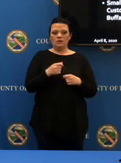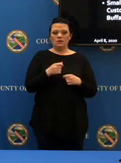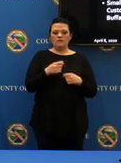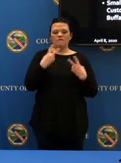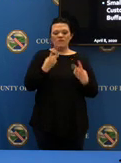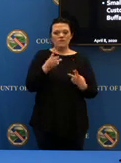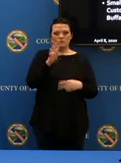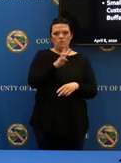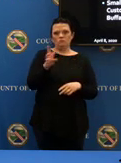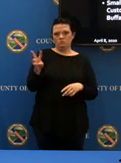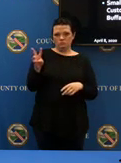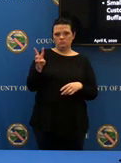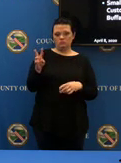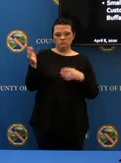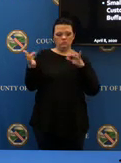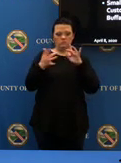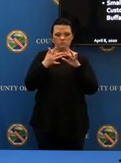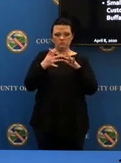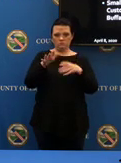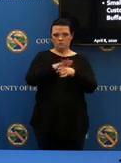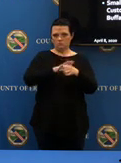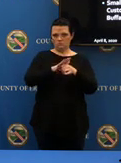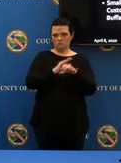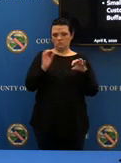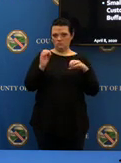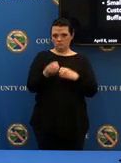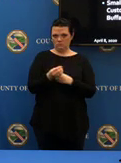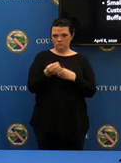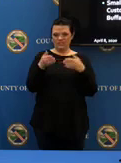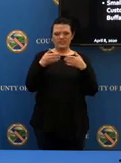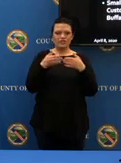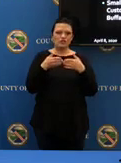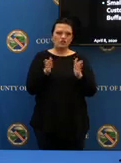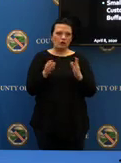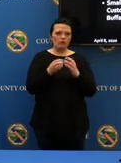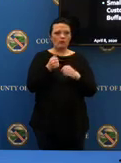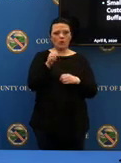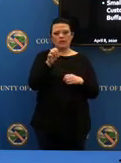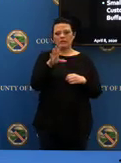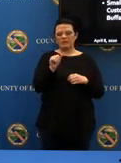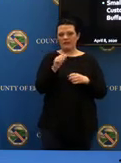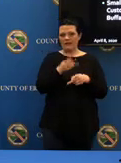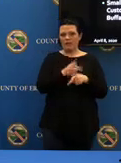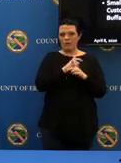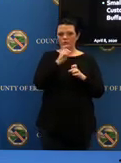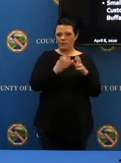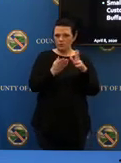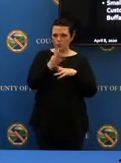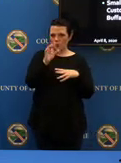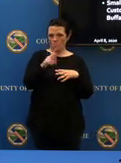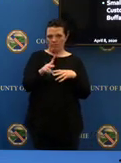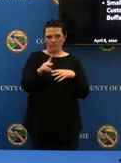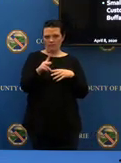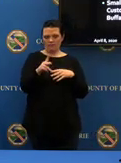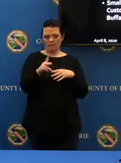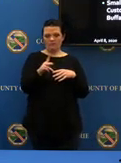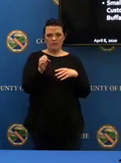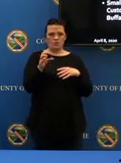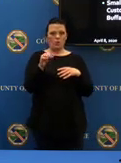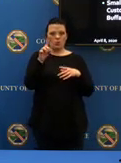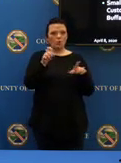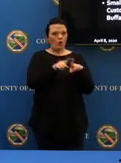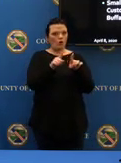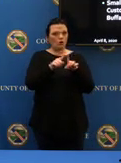SBA website and contact the local office. Generally, most SBA loans have to be through a bank. You can't, so you also